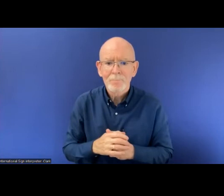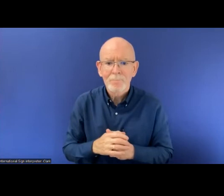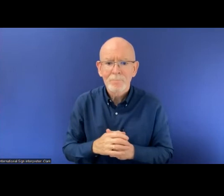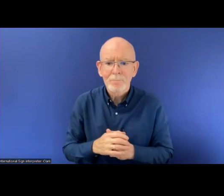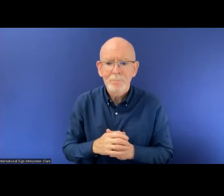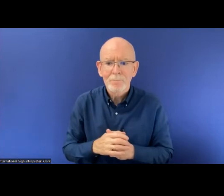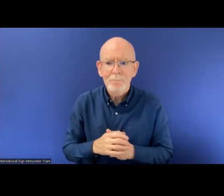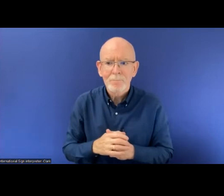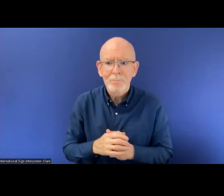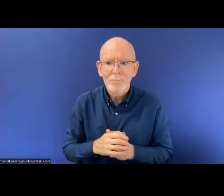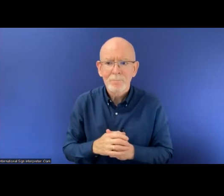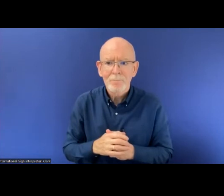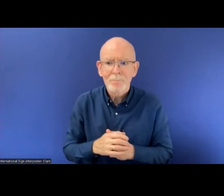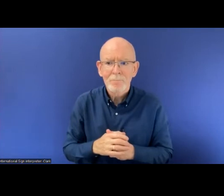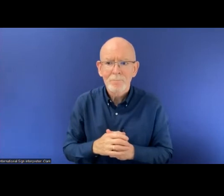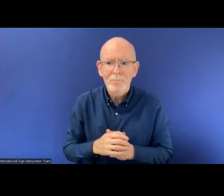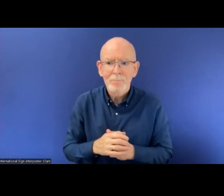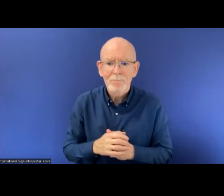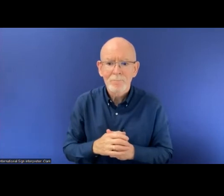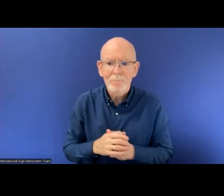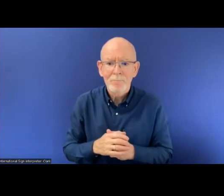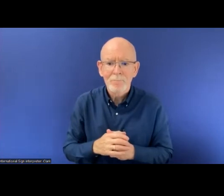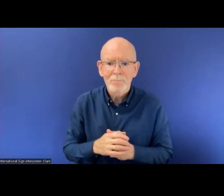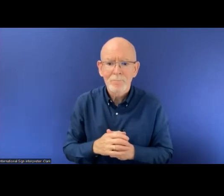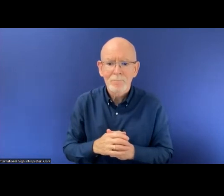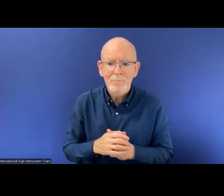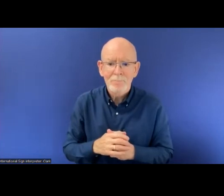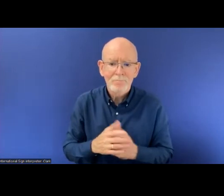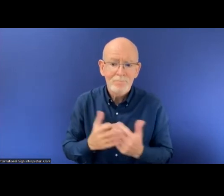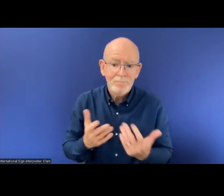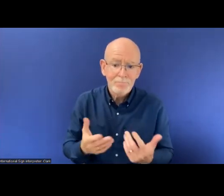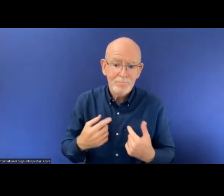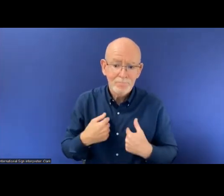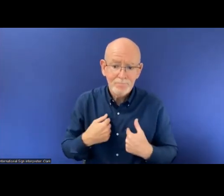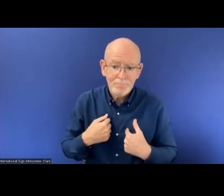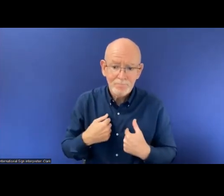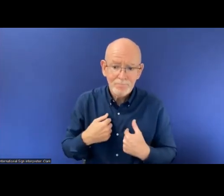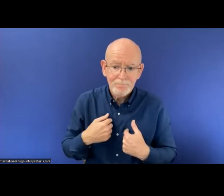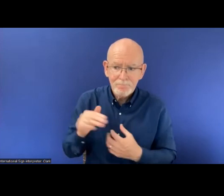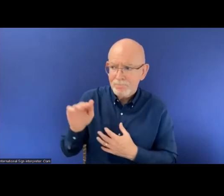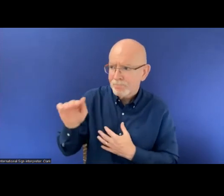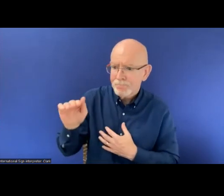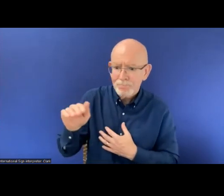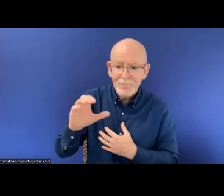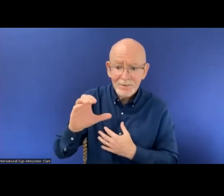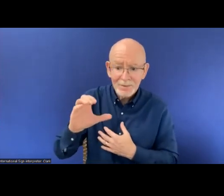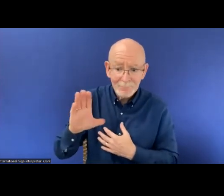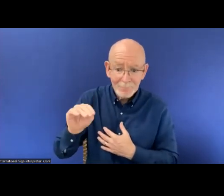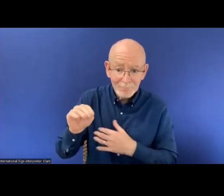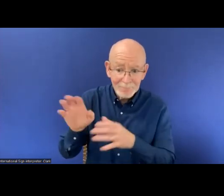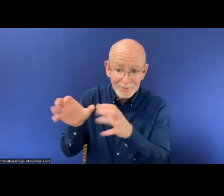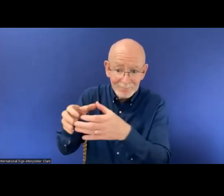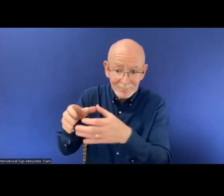tikatovaudzawo even vecbm kuti even sitting arrangement mumaclassroom hazvava zvisina kutombomira zvakanaka